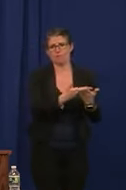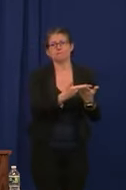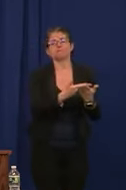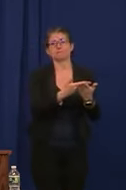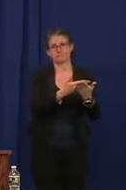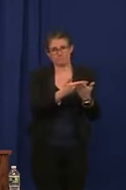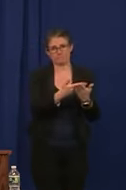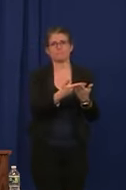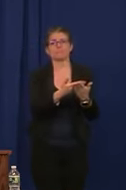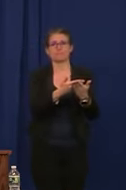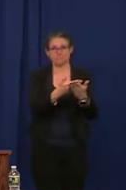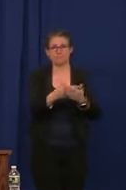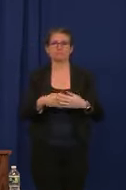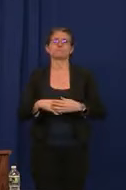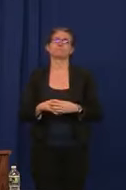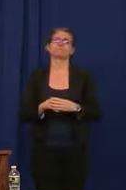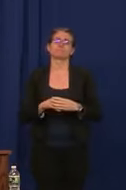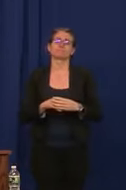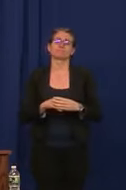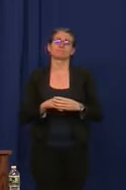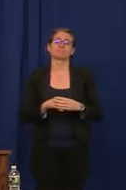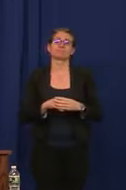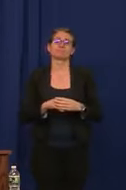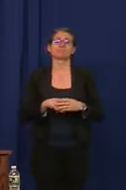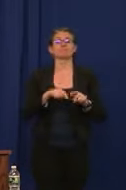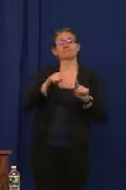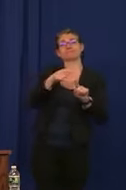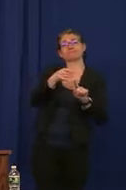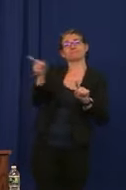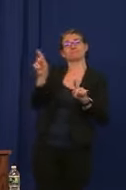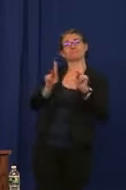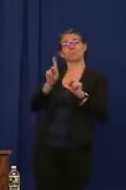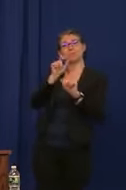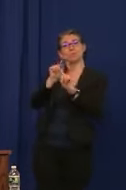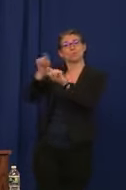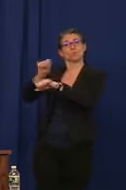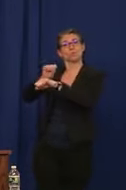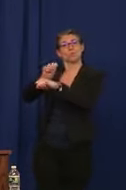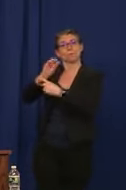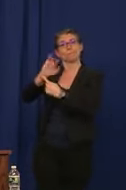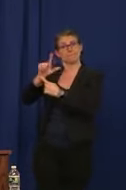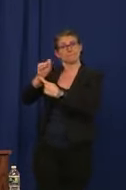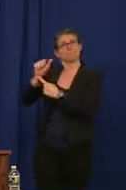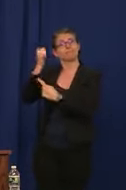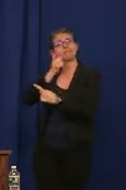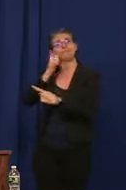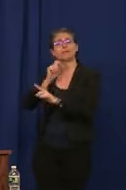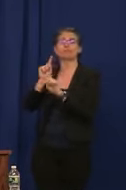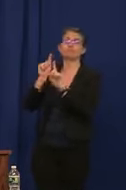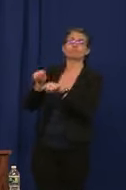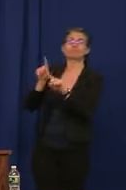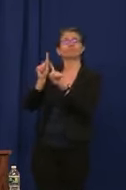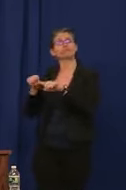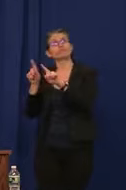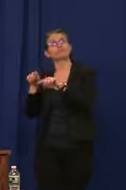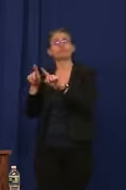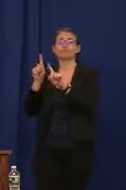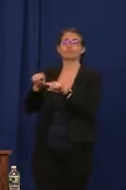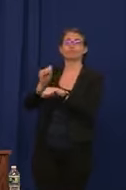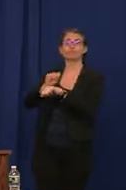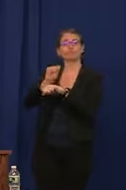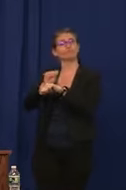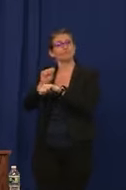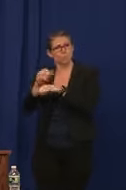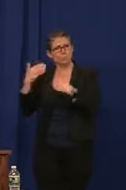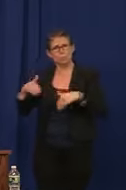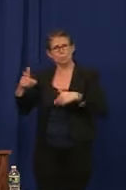workers of the Androscoggin Mill, you went to work today as you do every day, prepared to work hard to earn your livelihood and